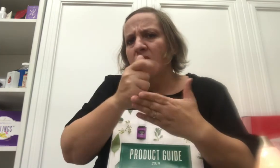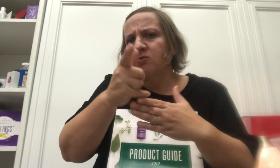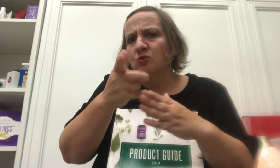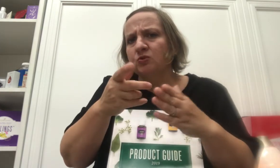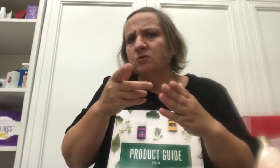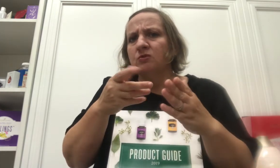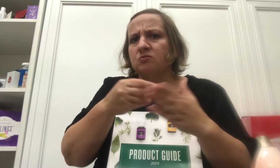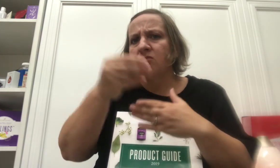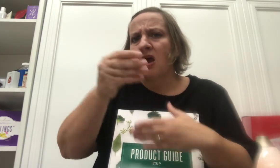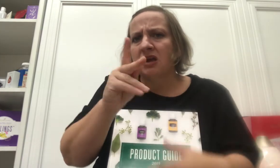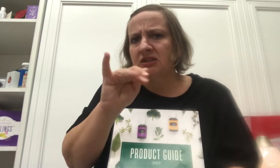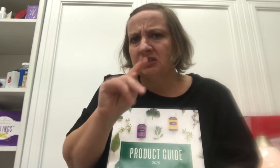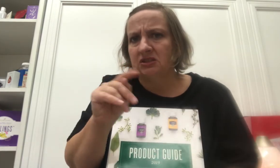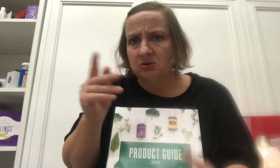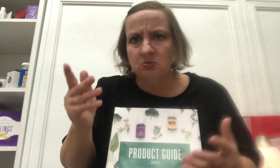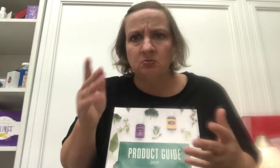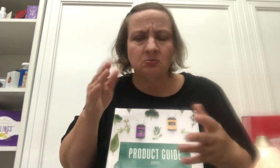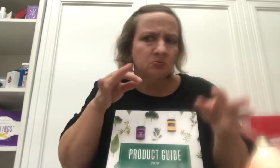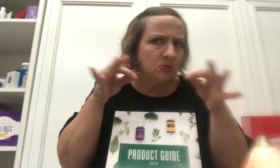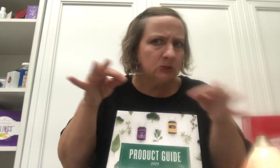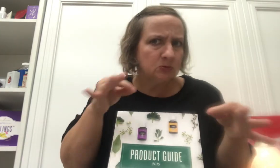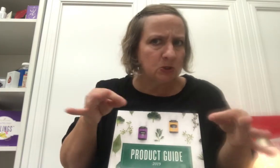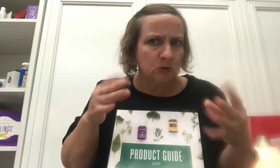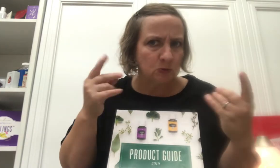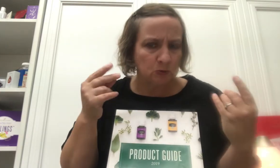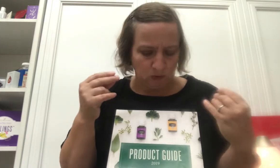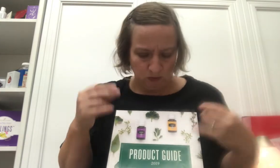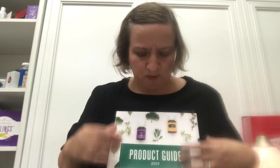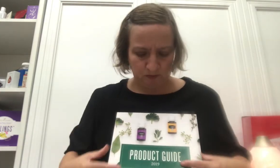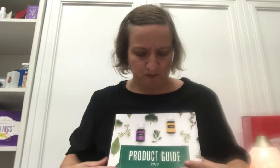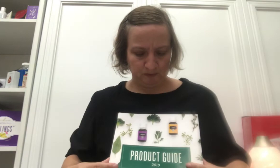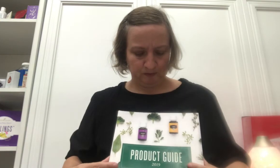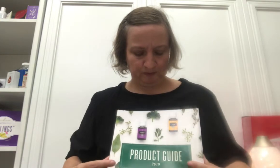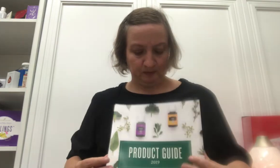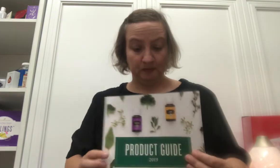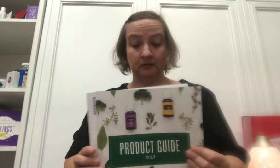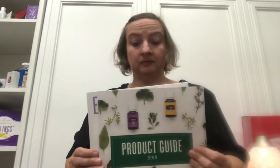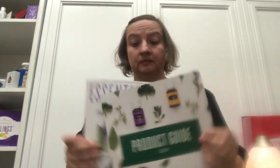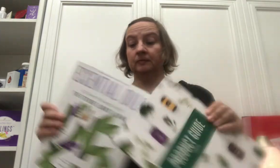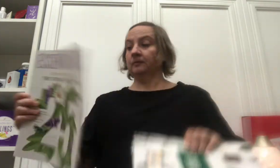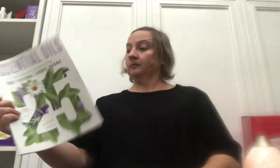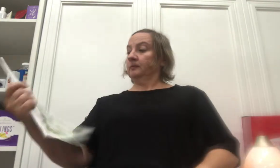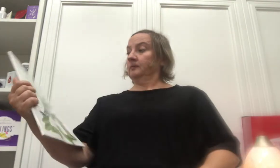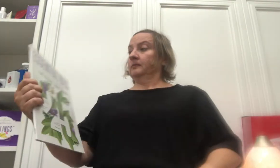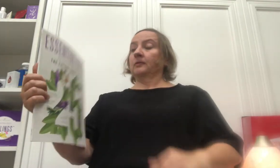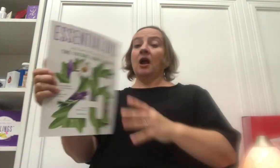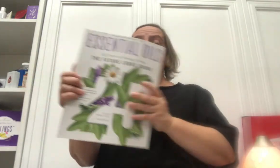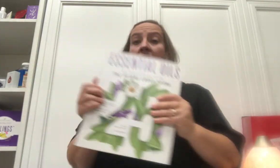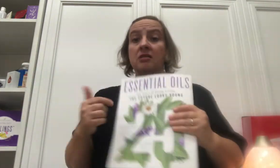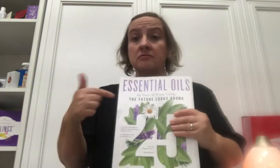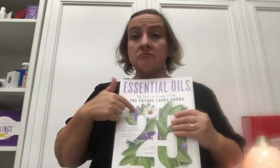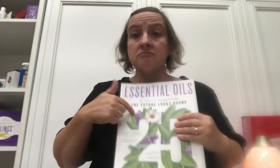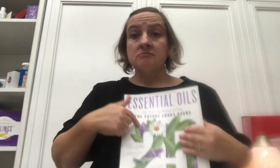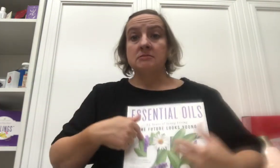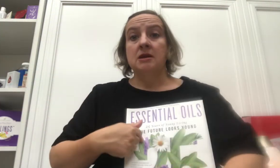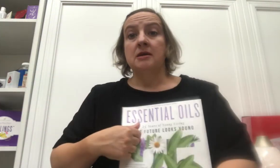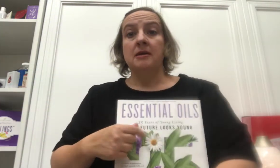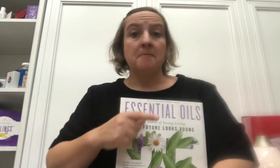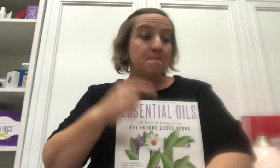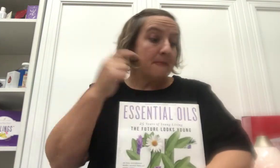contact the person who helped you get your kit, and they will help you figure out what to do. This second